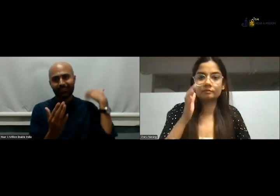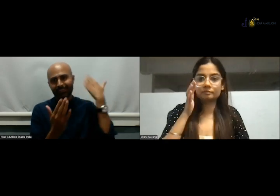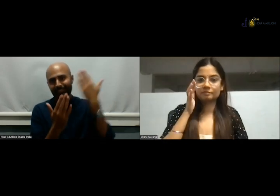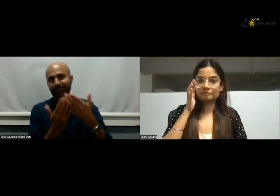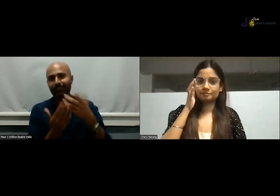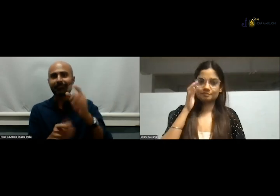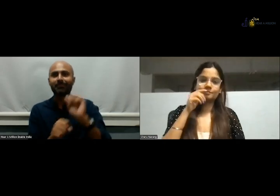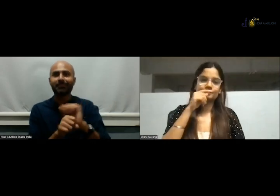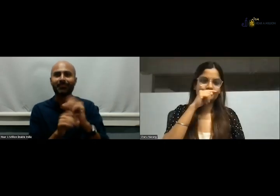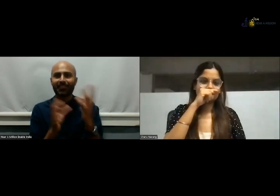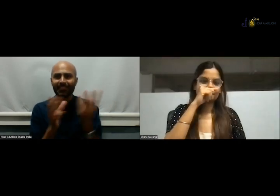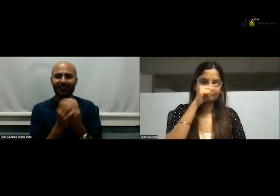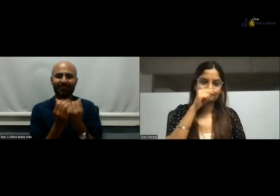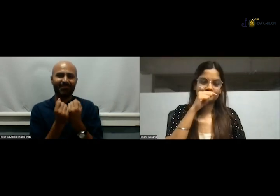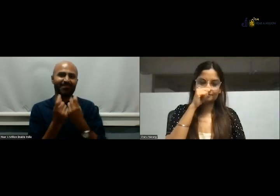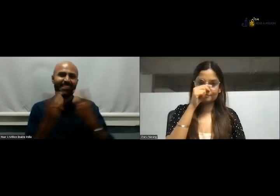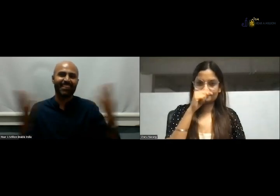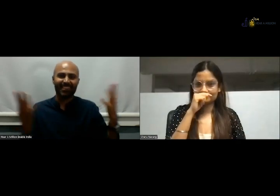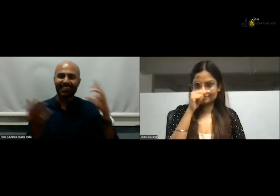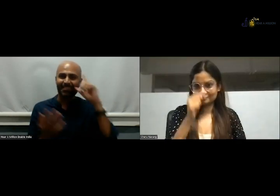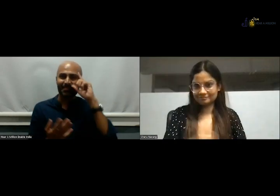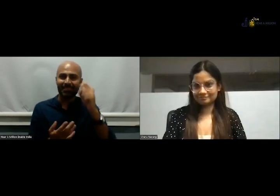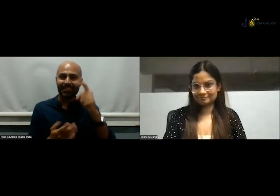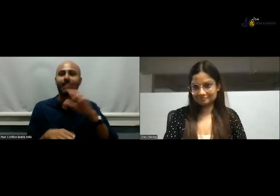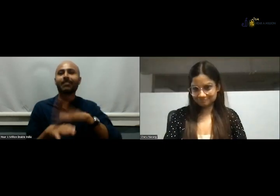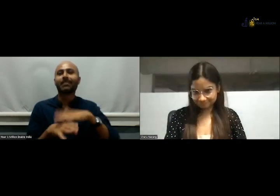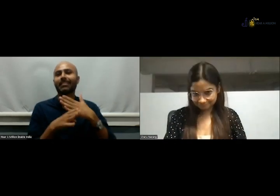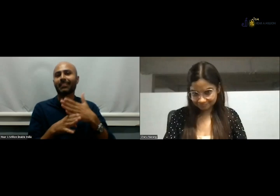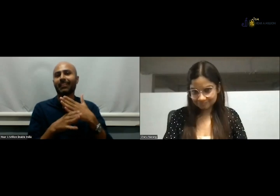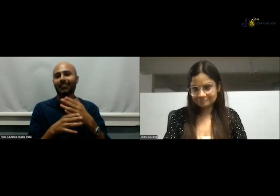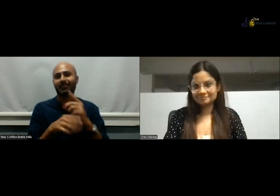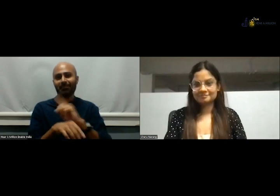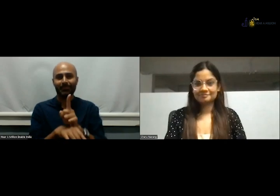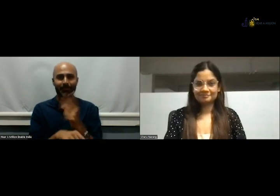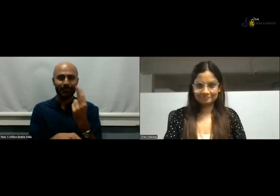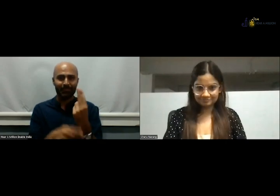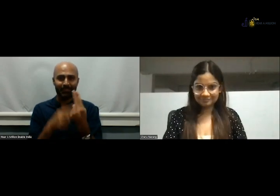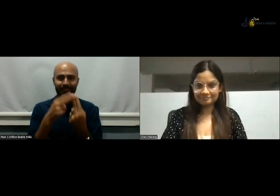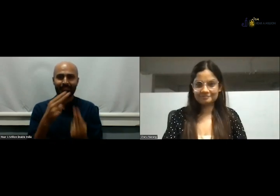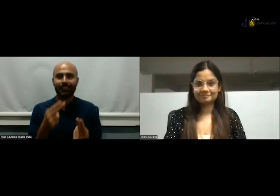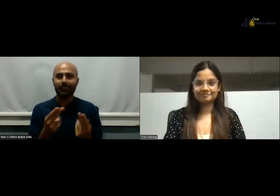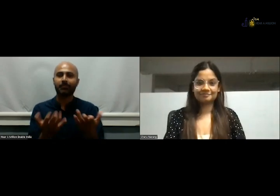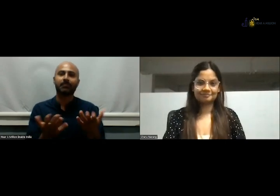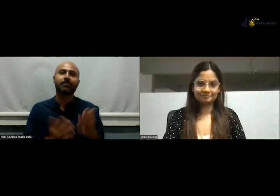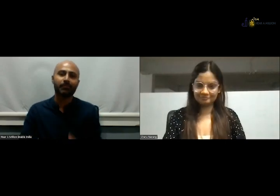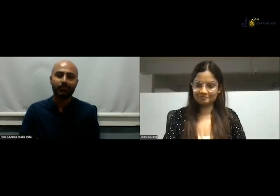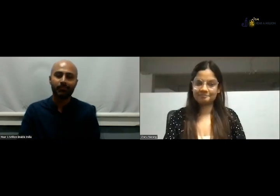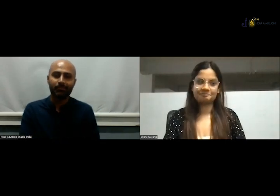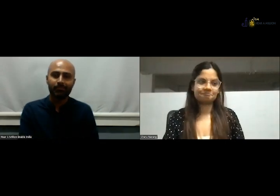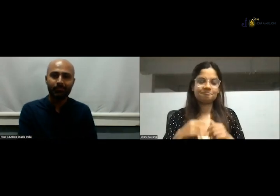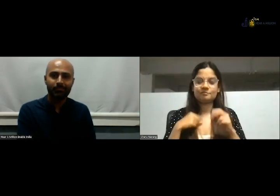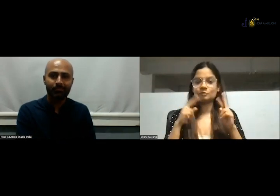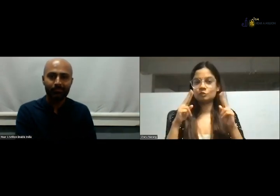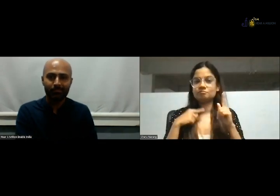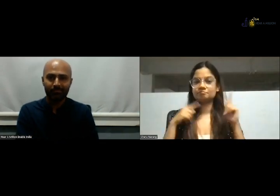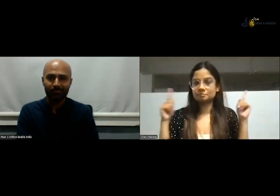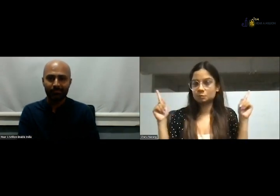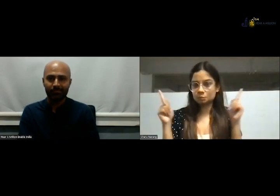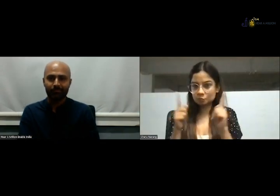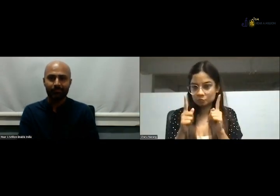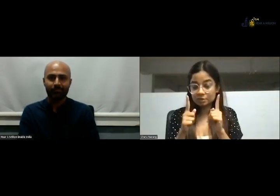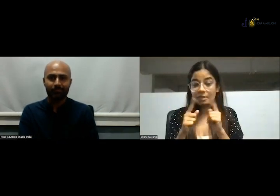many a times. And Charu, yes, yeah, you have so many experiences with her. You have 2 minutes to share